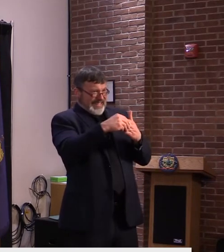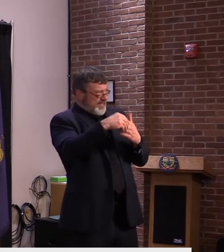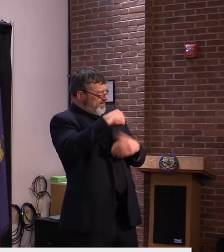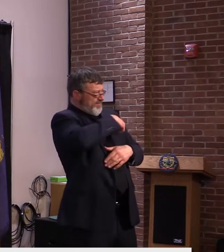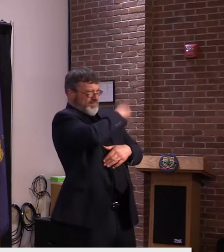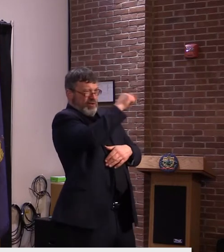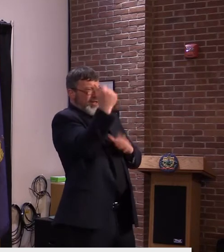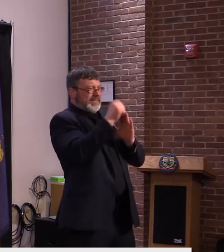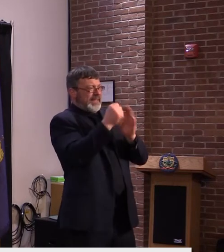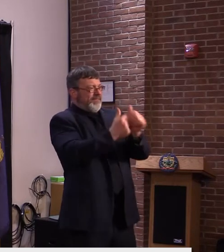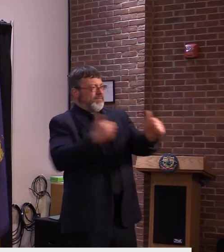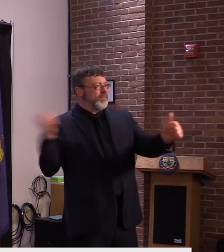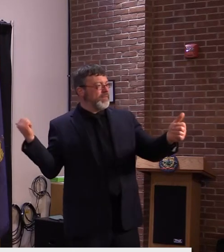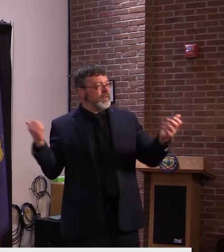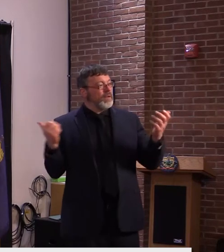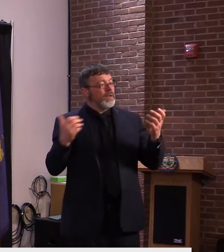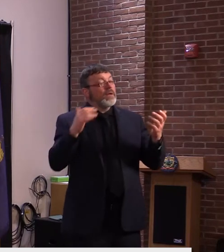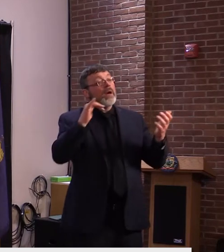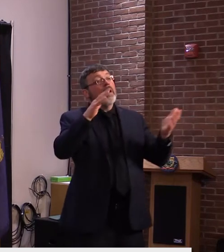week or two.